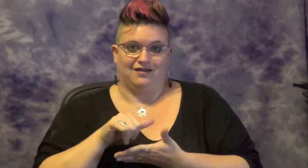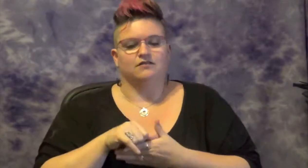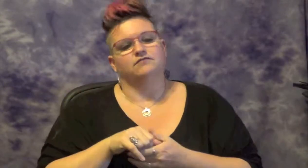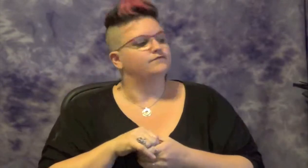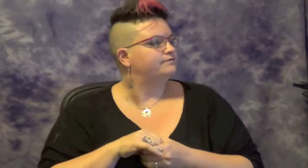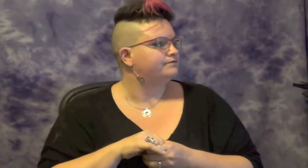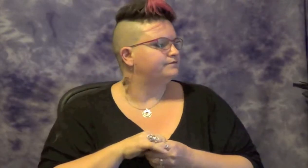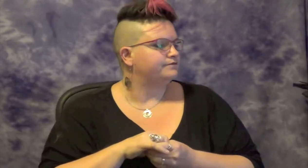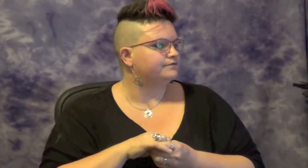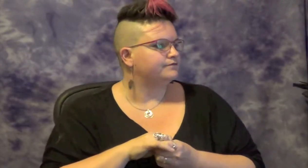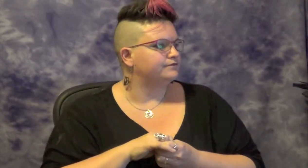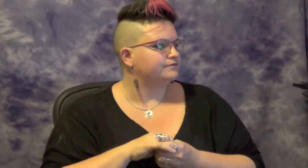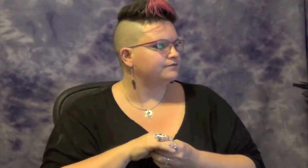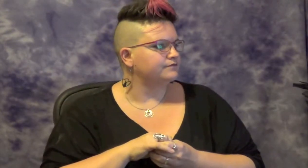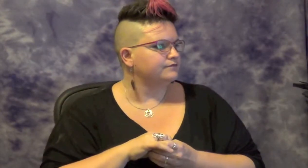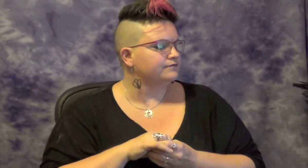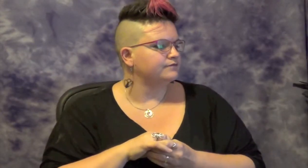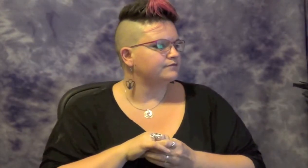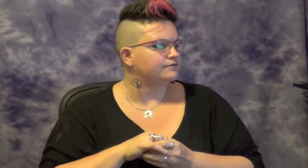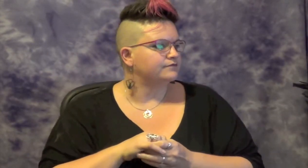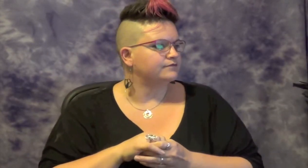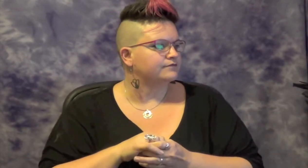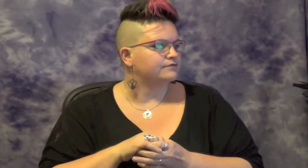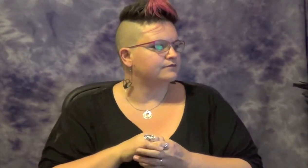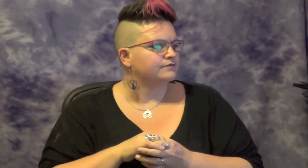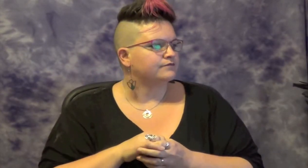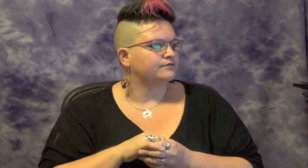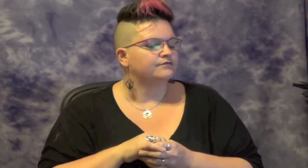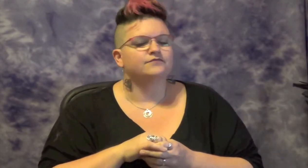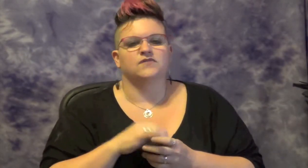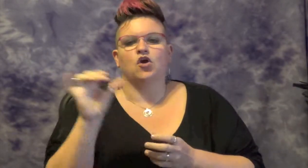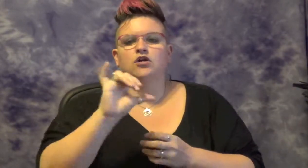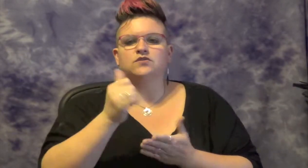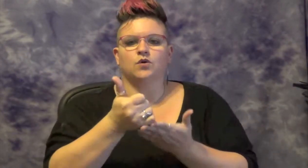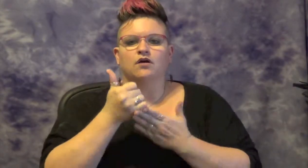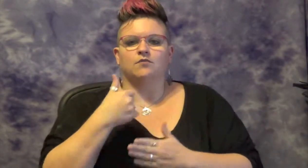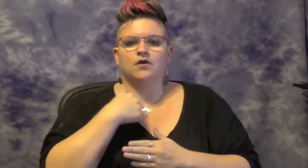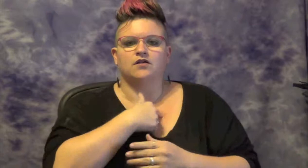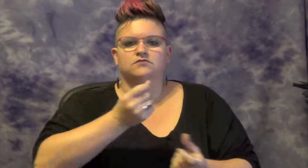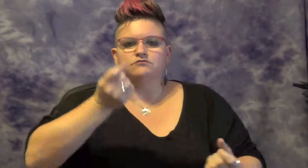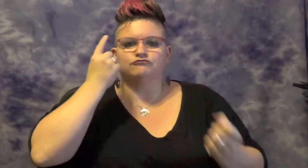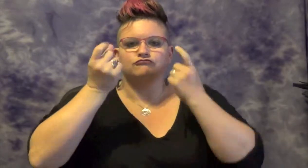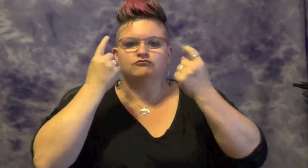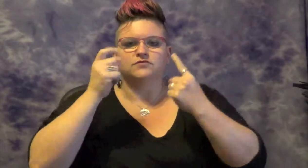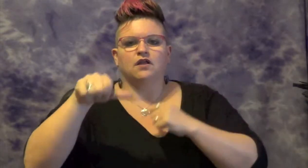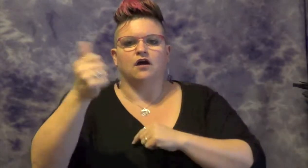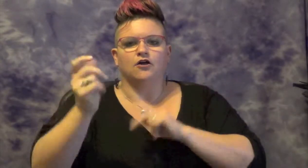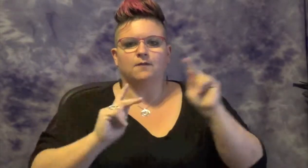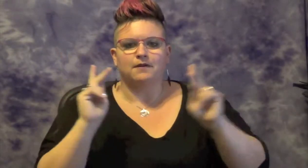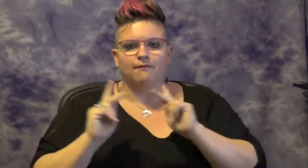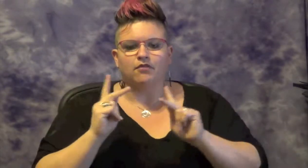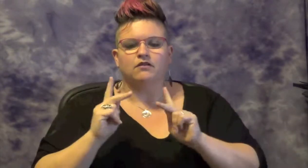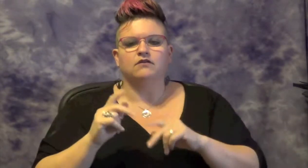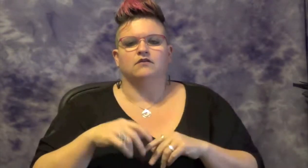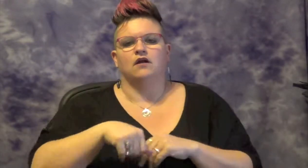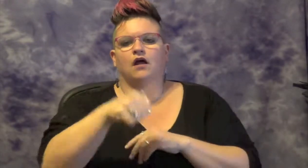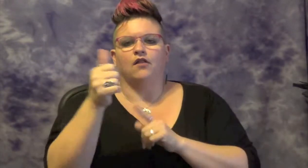If you hadn't seen something or been a part of something, you can't necessarily judge it or have those expectations. So it helps us understand other